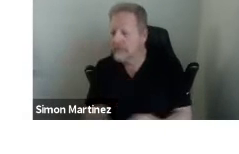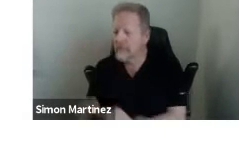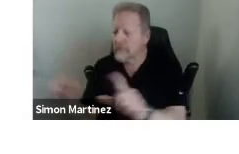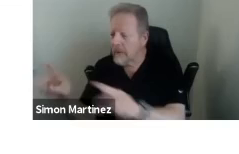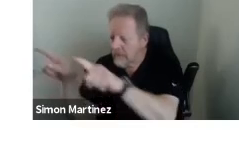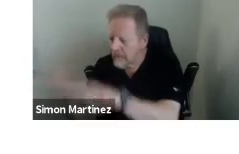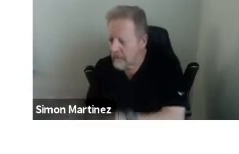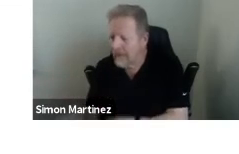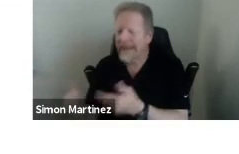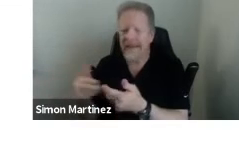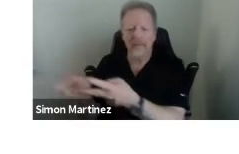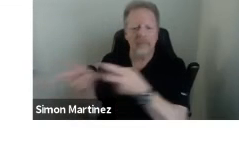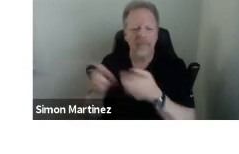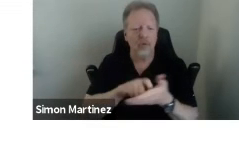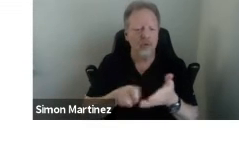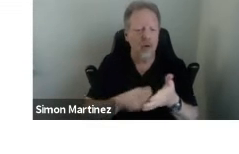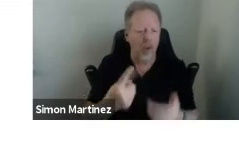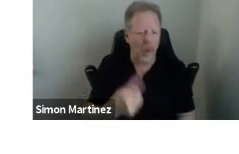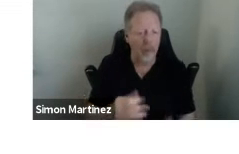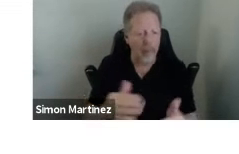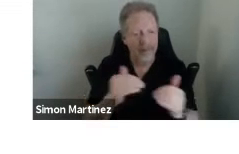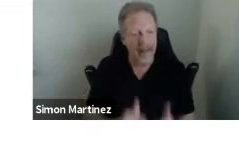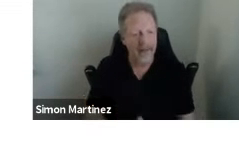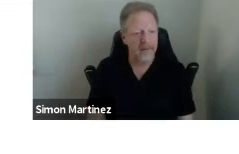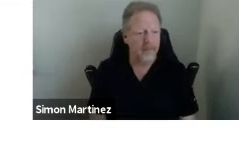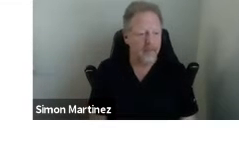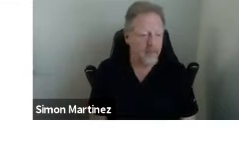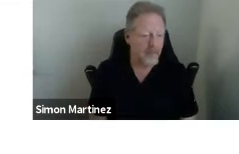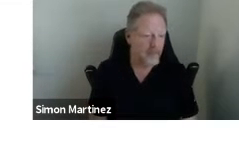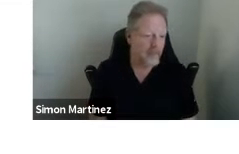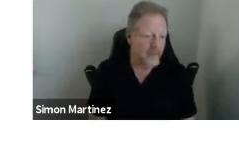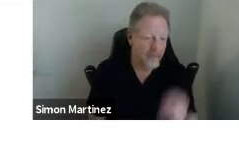to write one. Next.